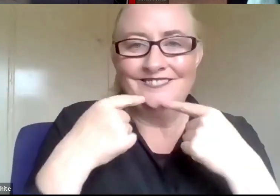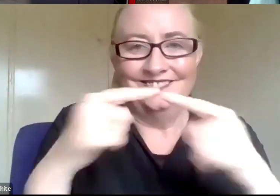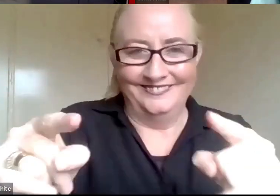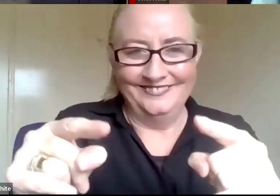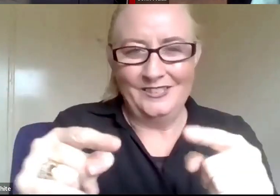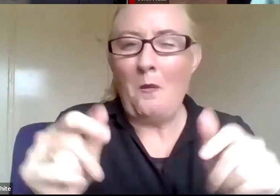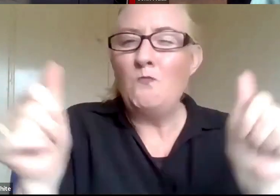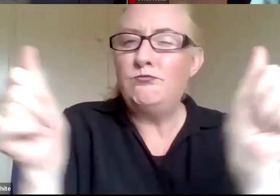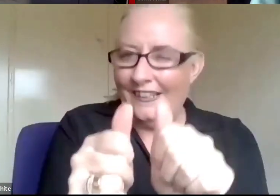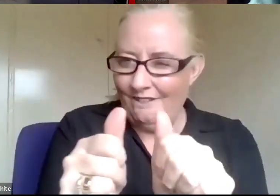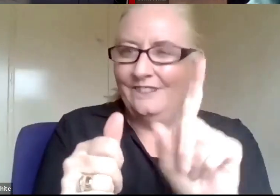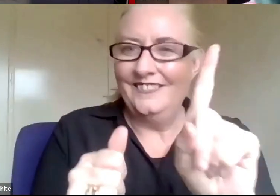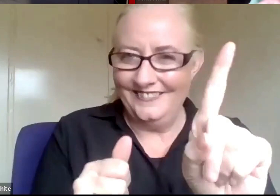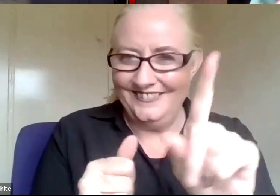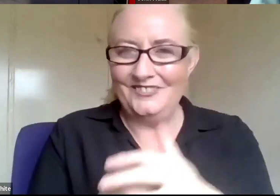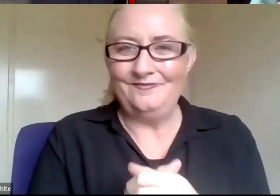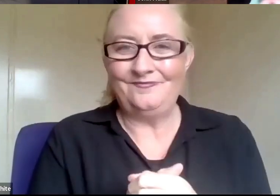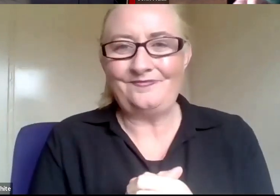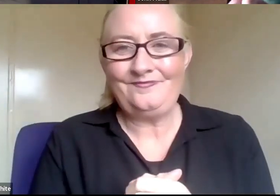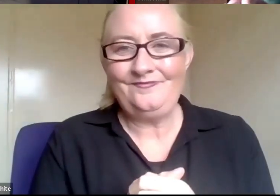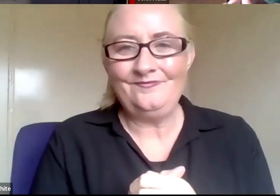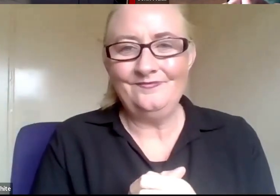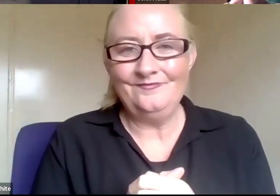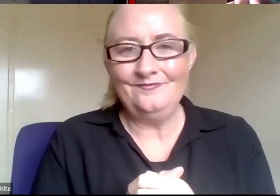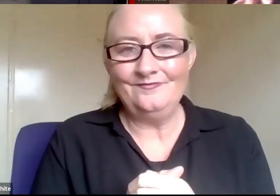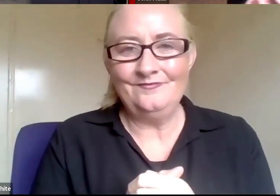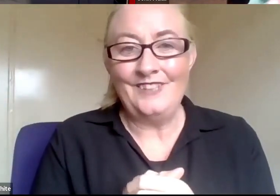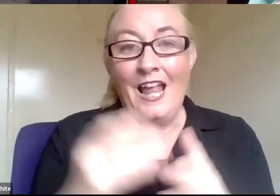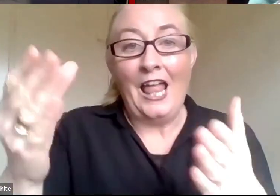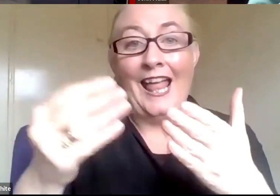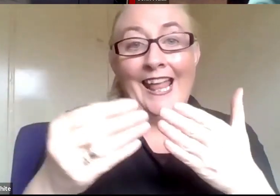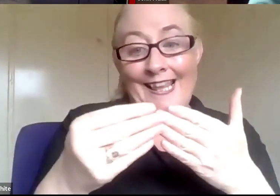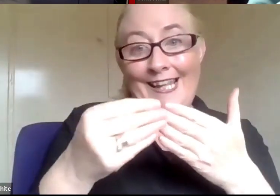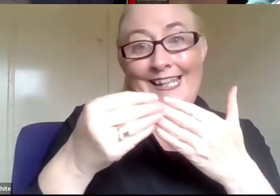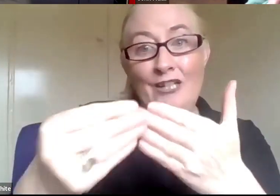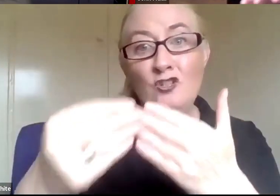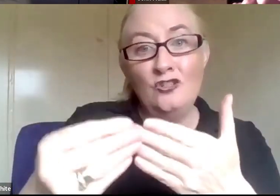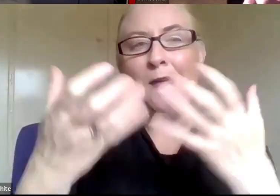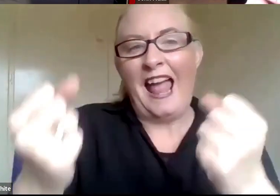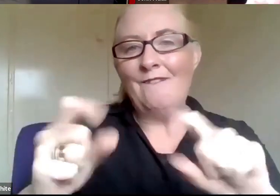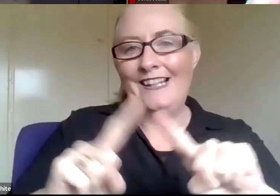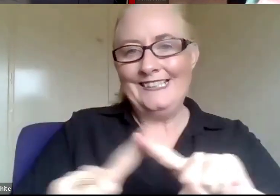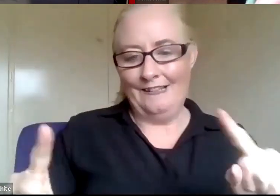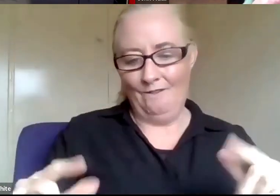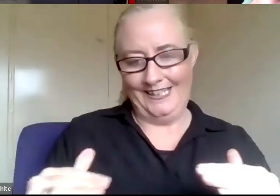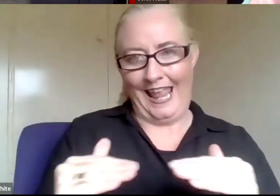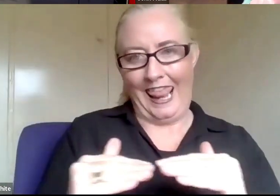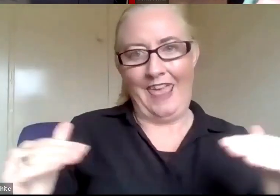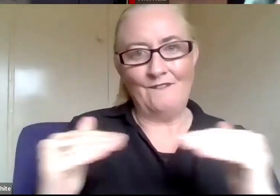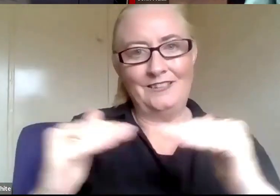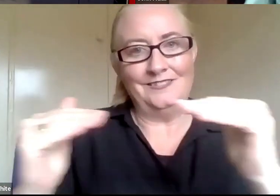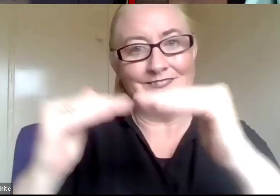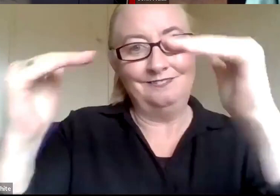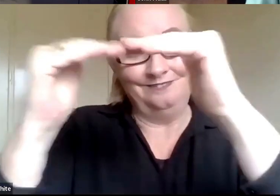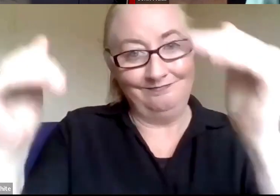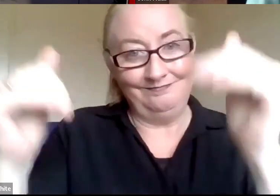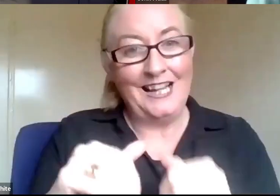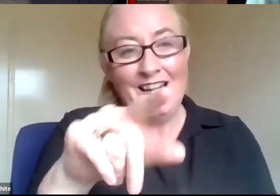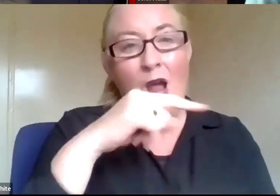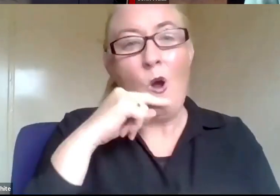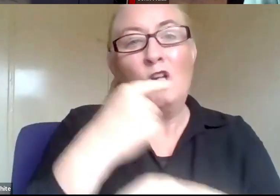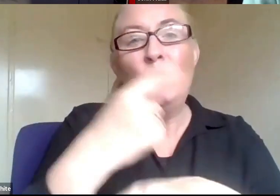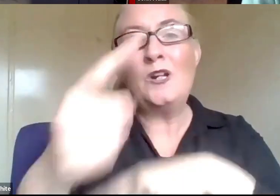that leadership exists on different levels. I've talked about the team level with 10,